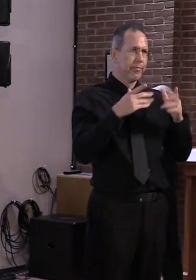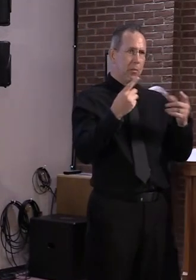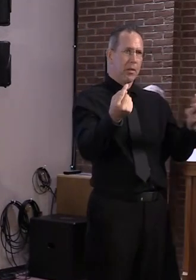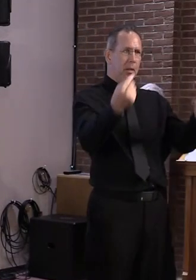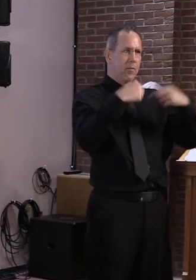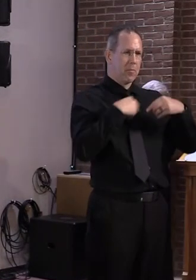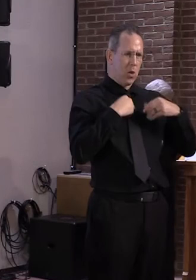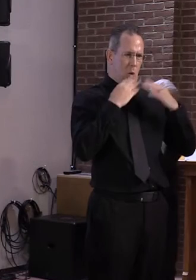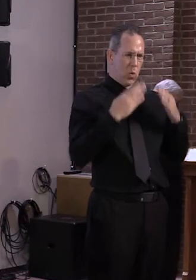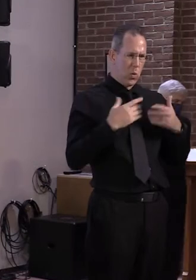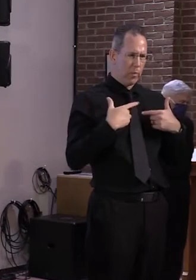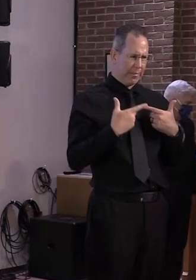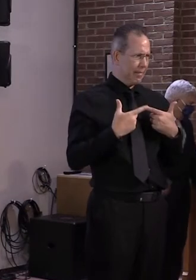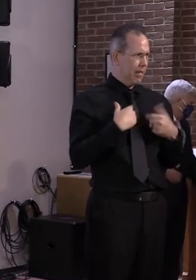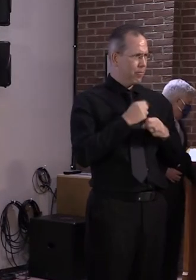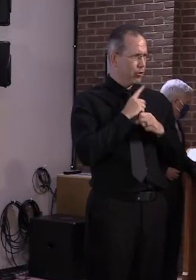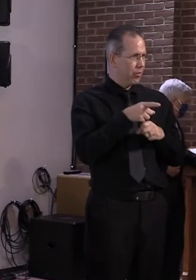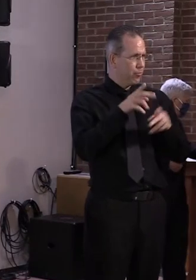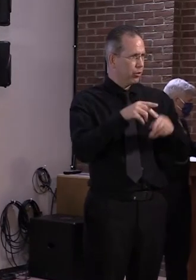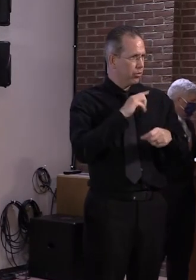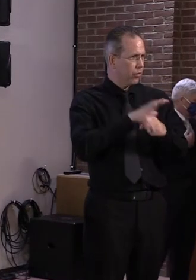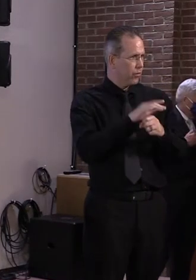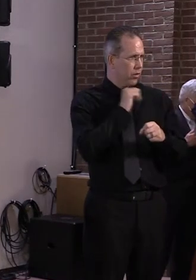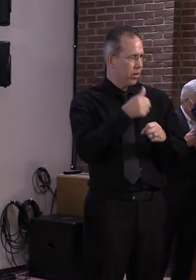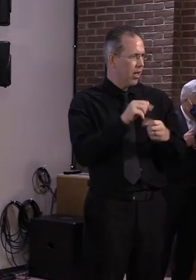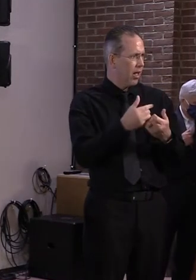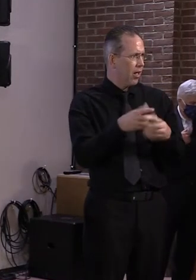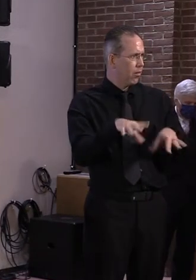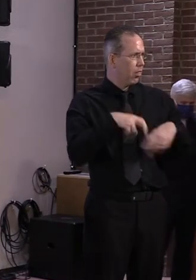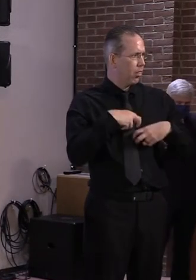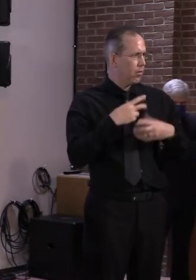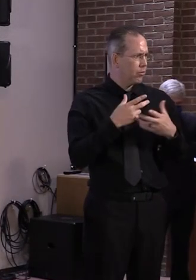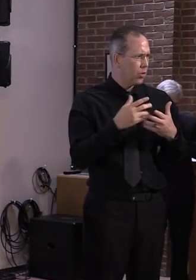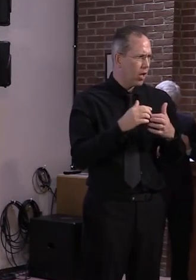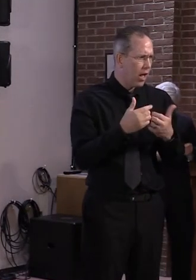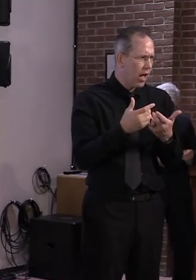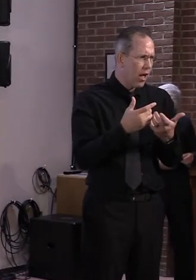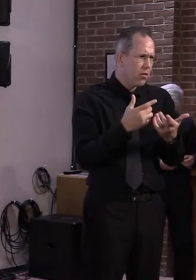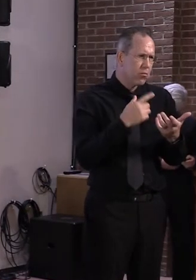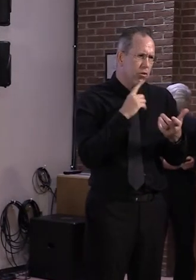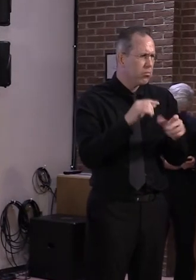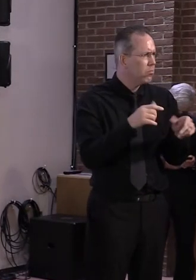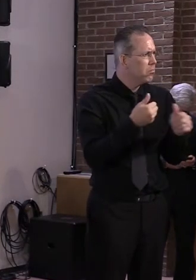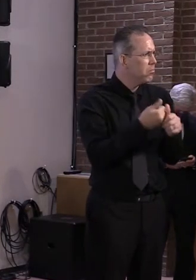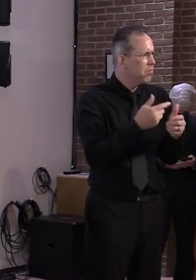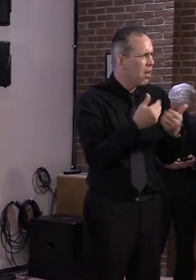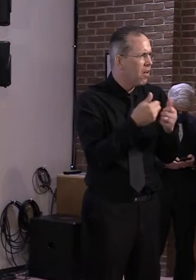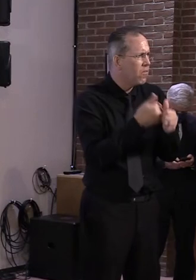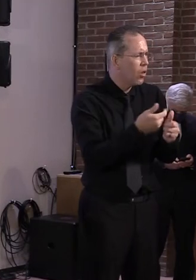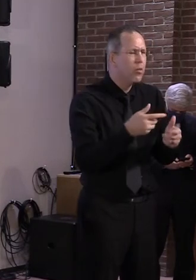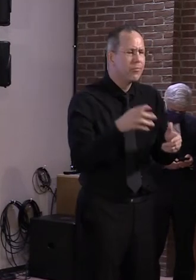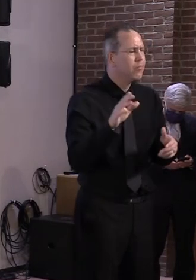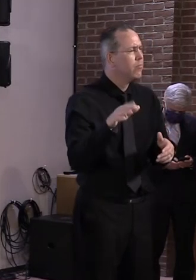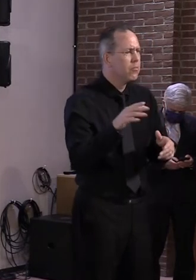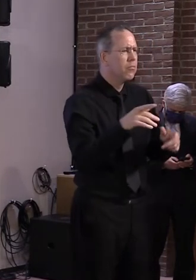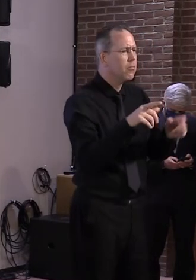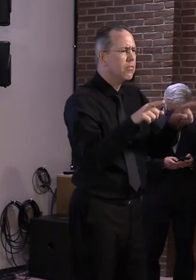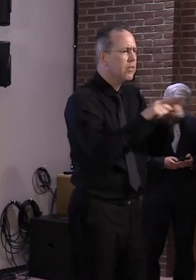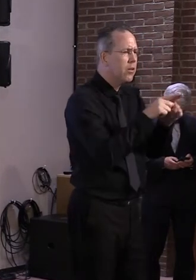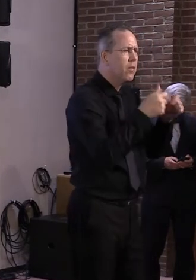every situation, and trying to, you know, make sure that you're protecting yourself and others. Our